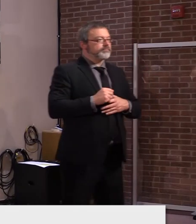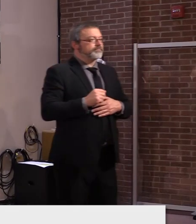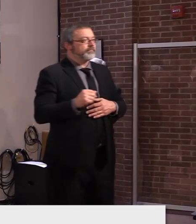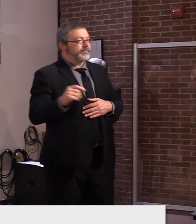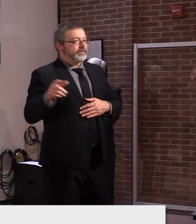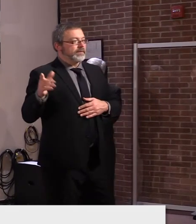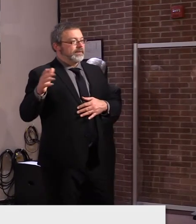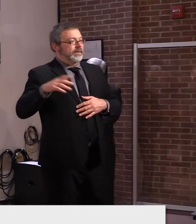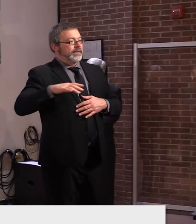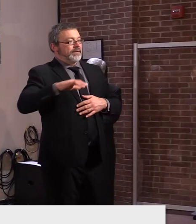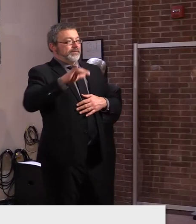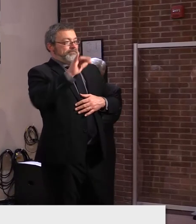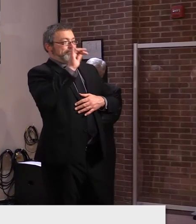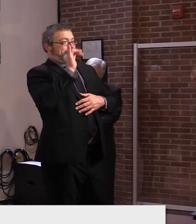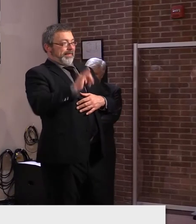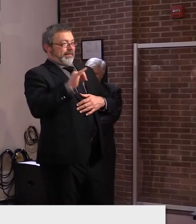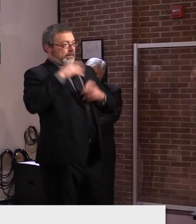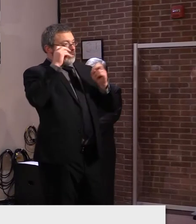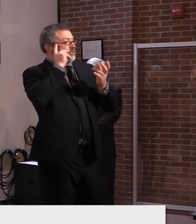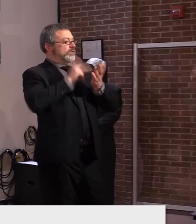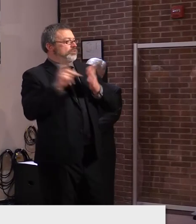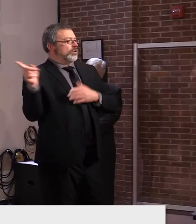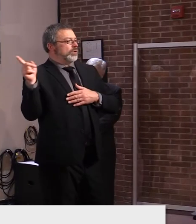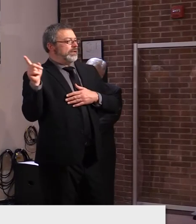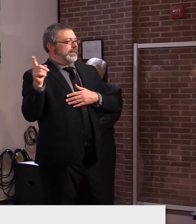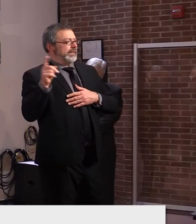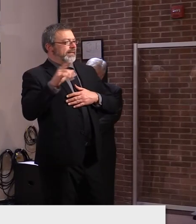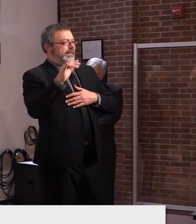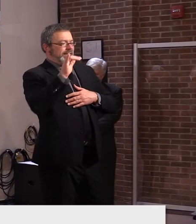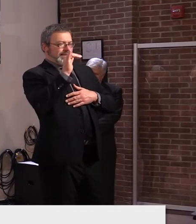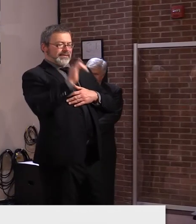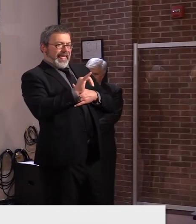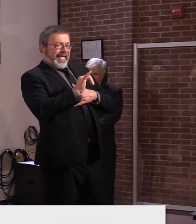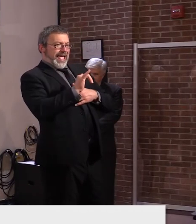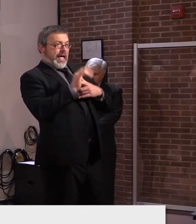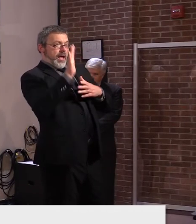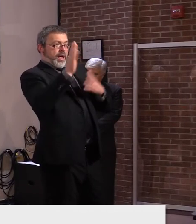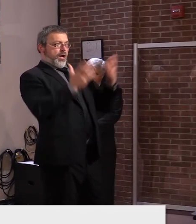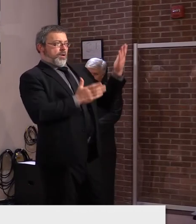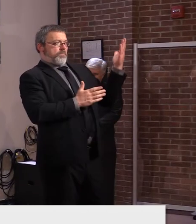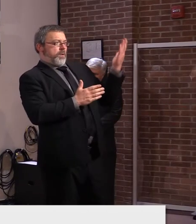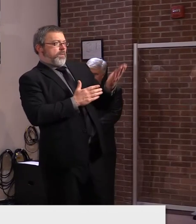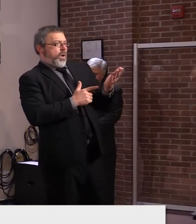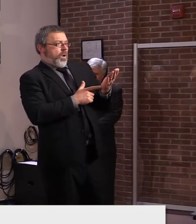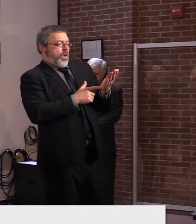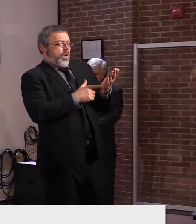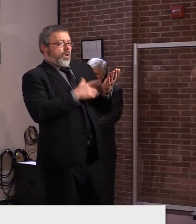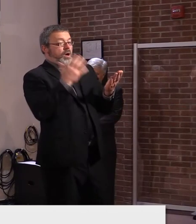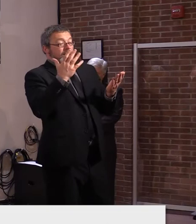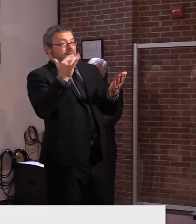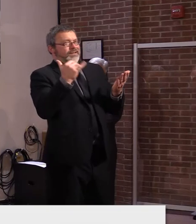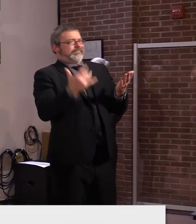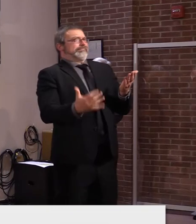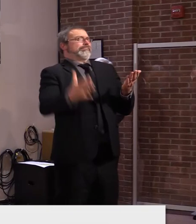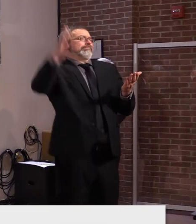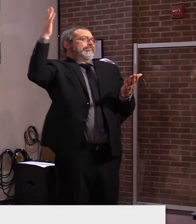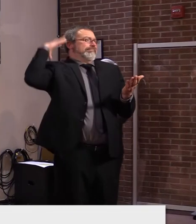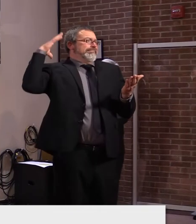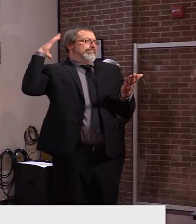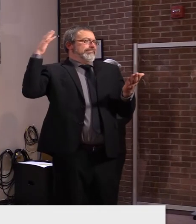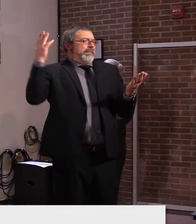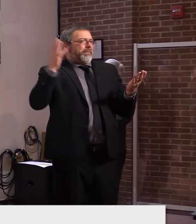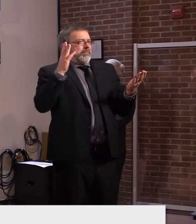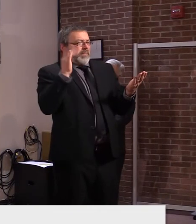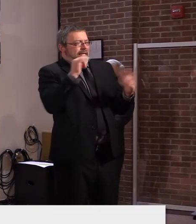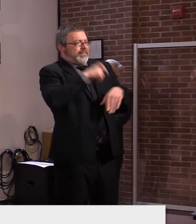familiar, trying to remember that specific proposal. I probably was a member of VPA at the time as a principal. But I know it